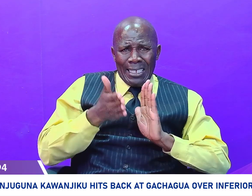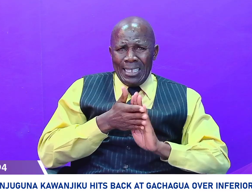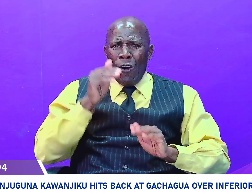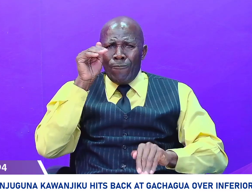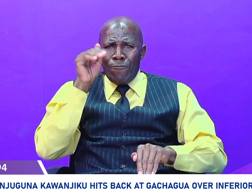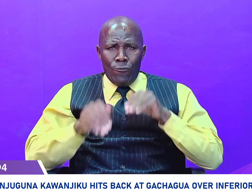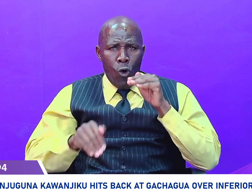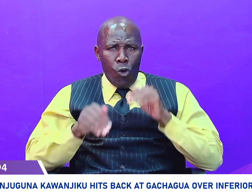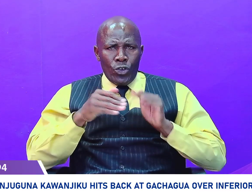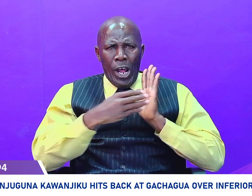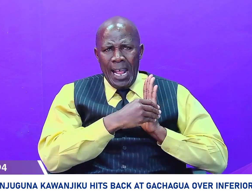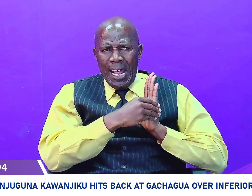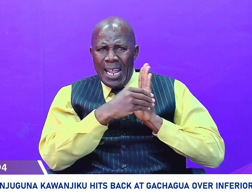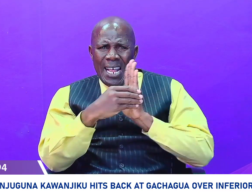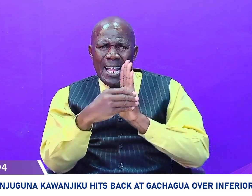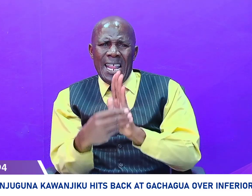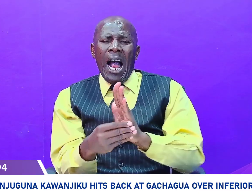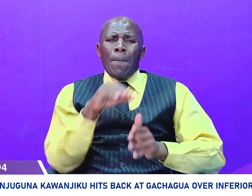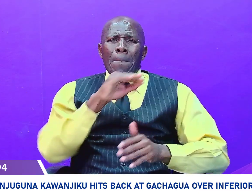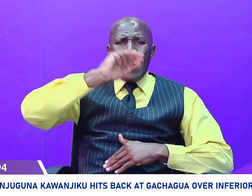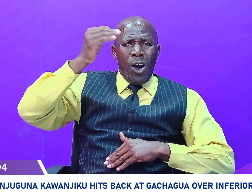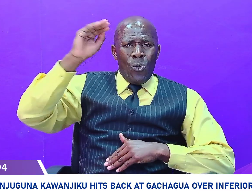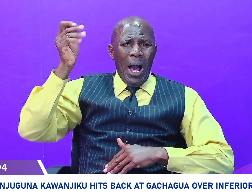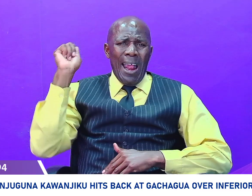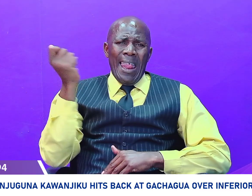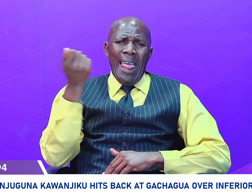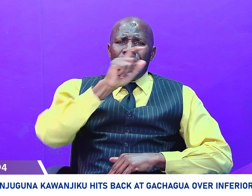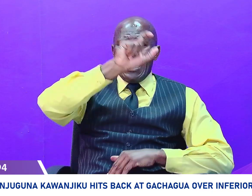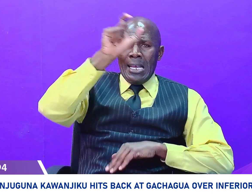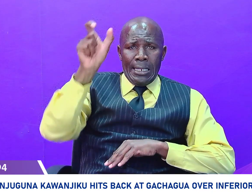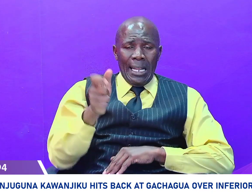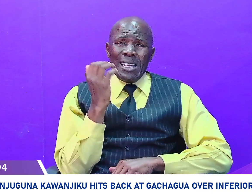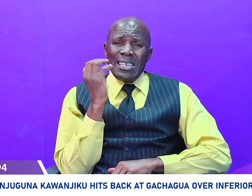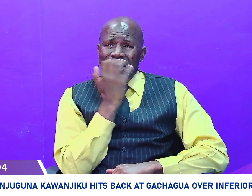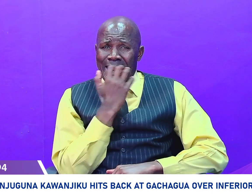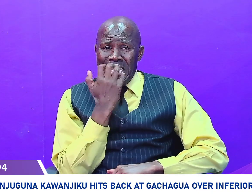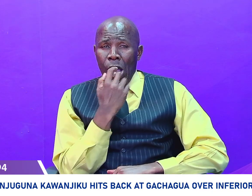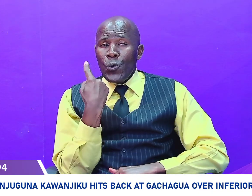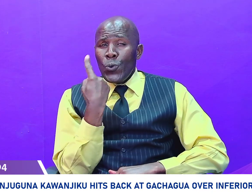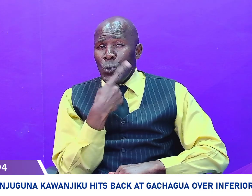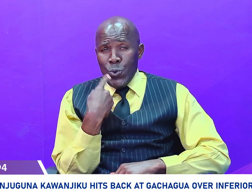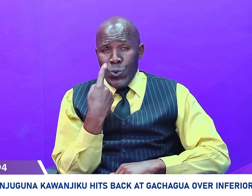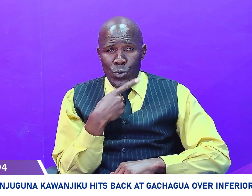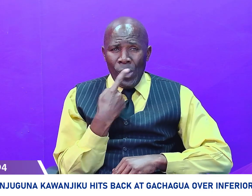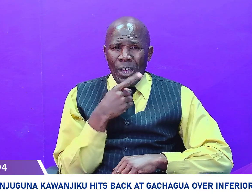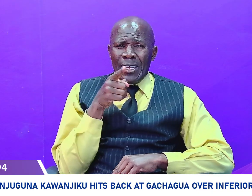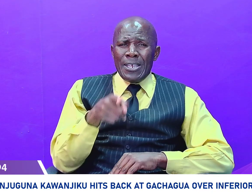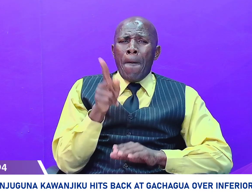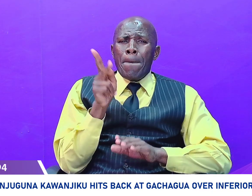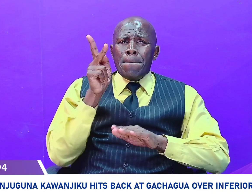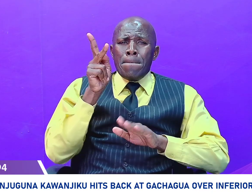Gachagua, who is also a principal in the Democratic Congress Party, DCP,